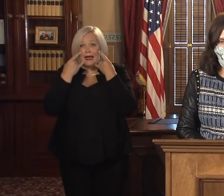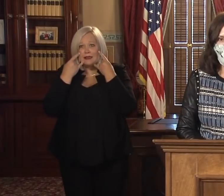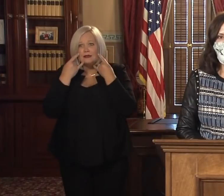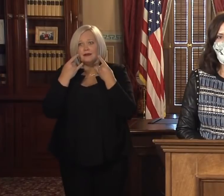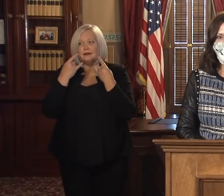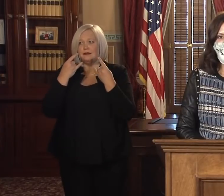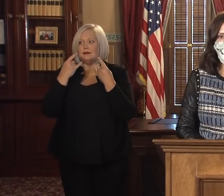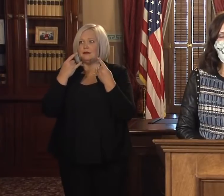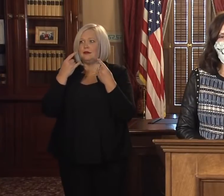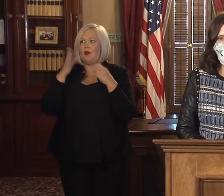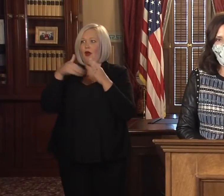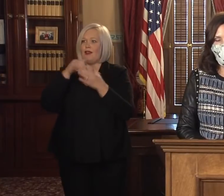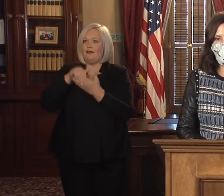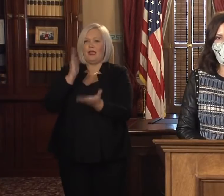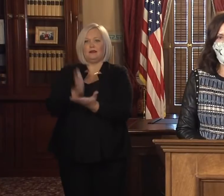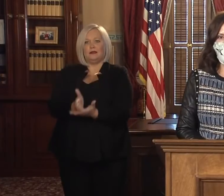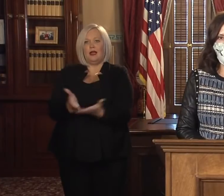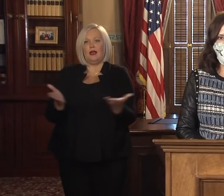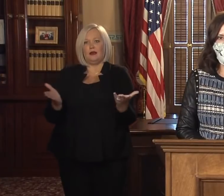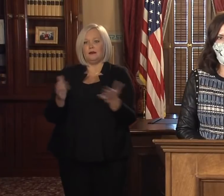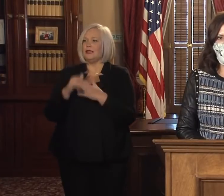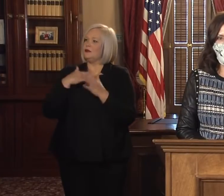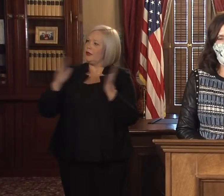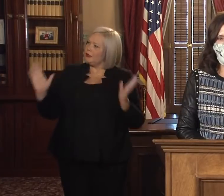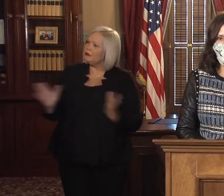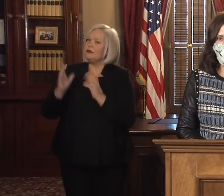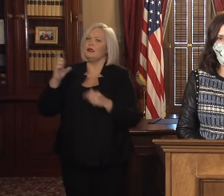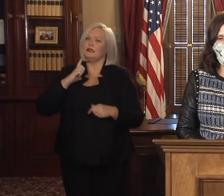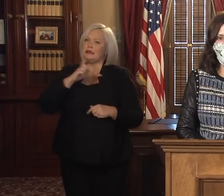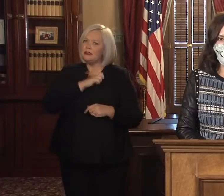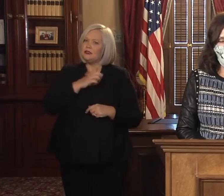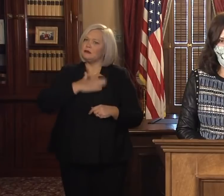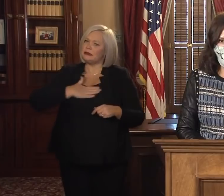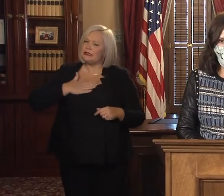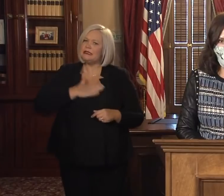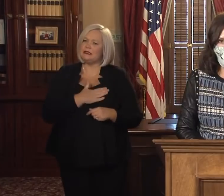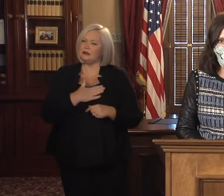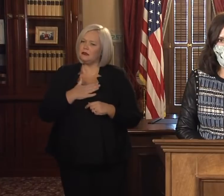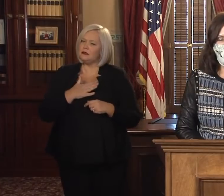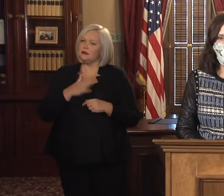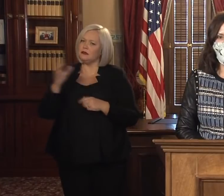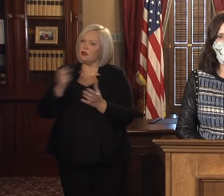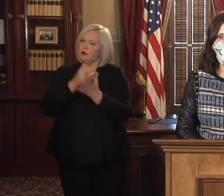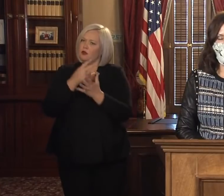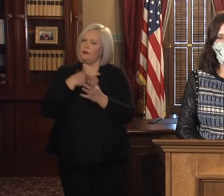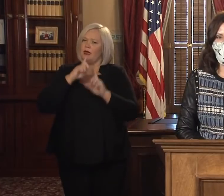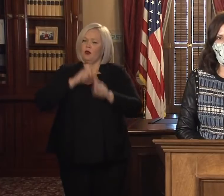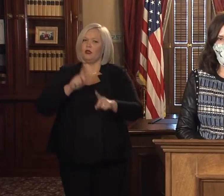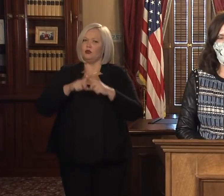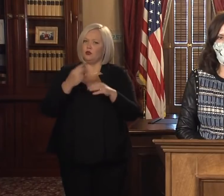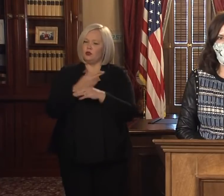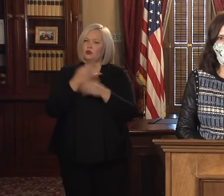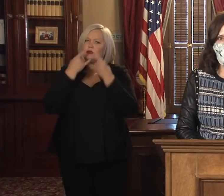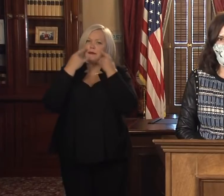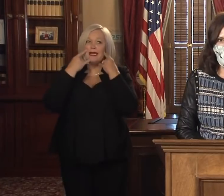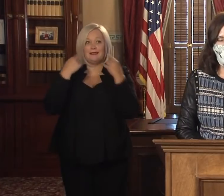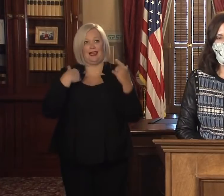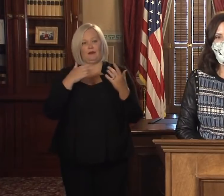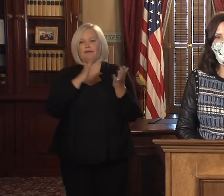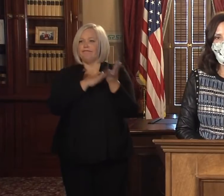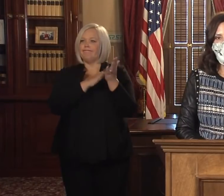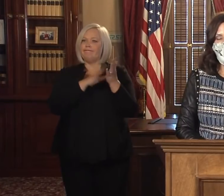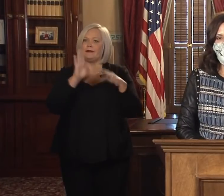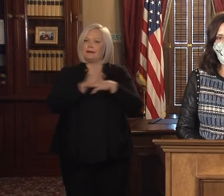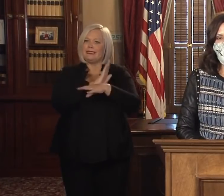I'm asking legislative leaders to embrace this. I am grateful that so many in the business community have, and encouraging them to